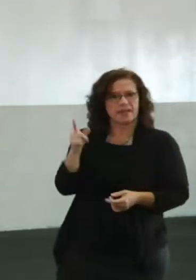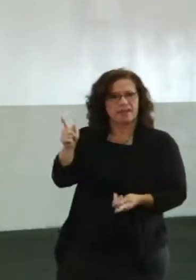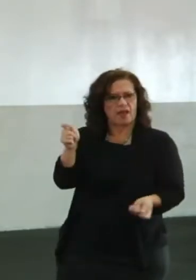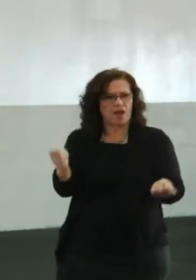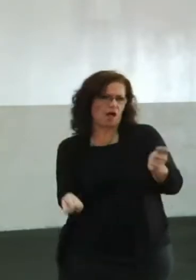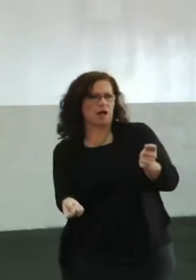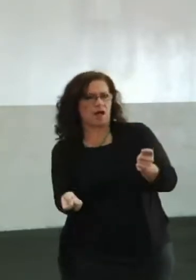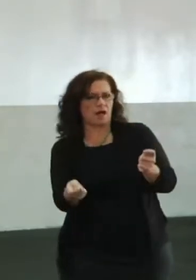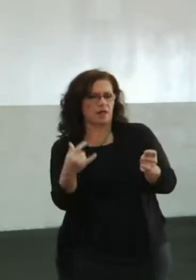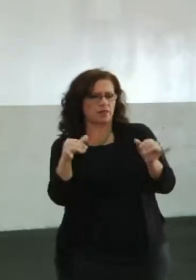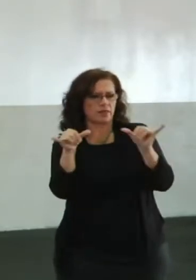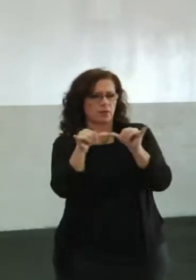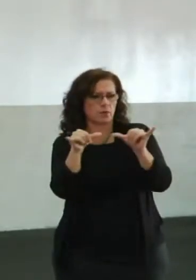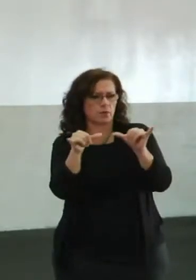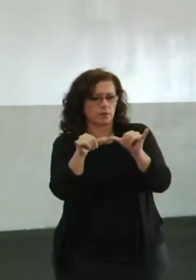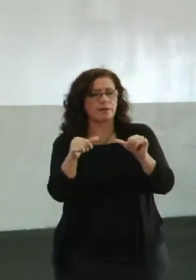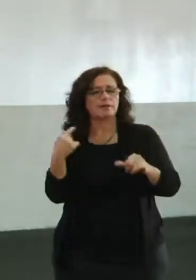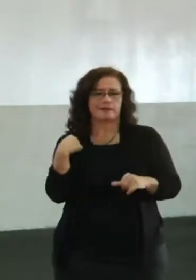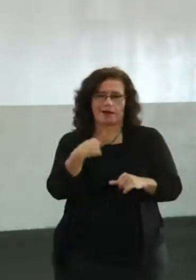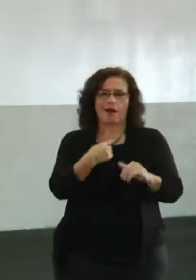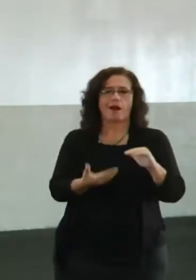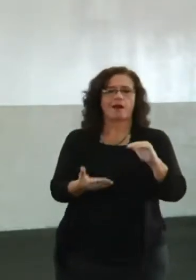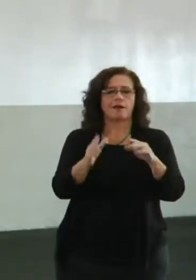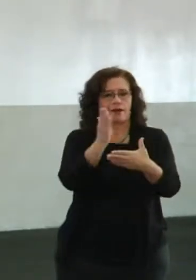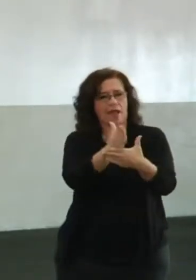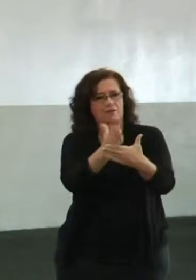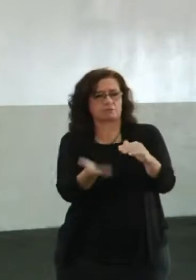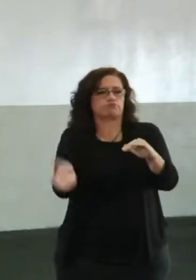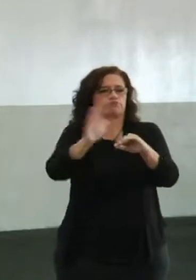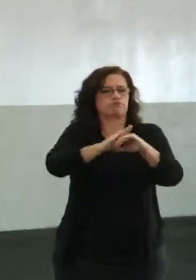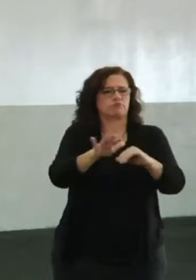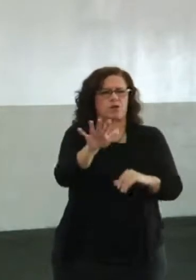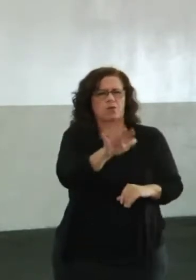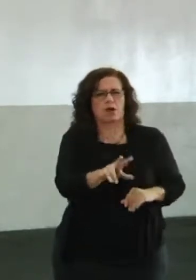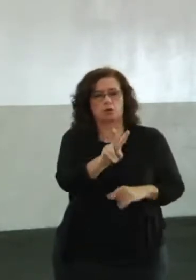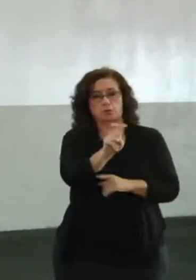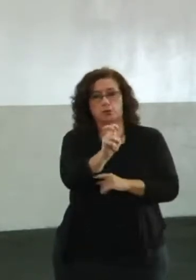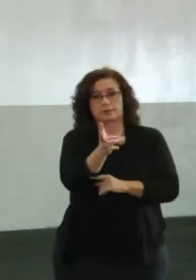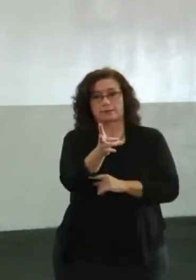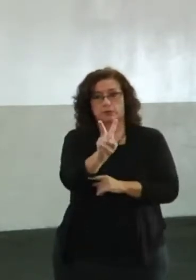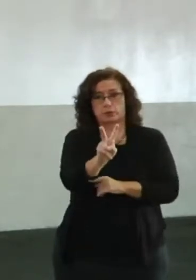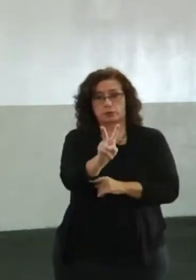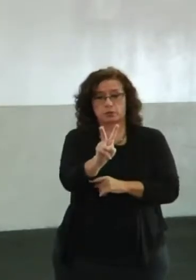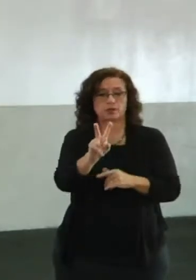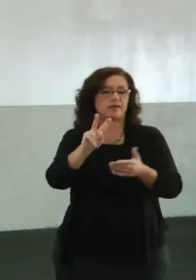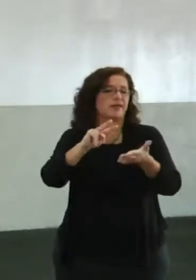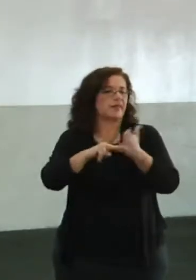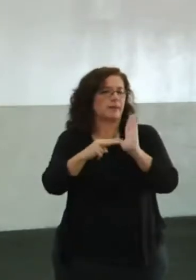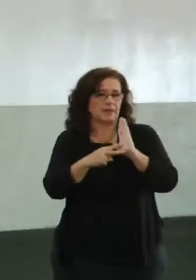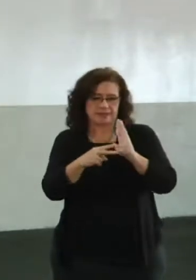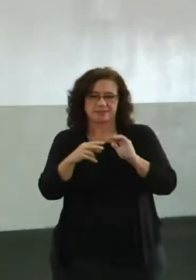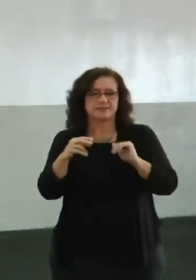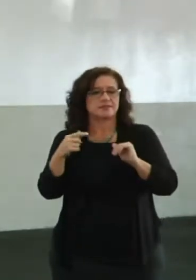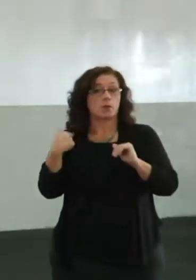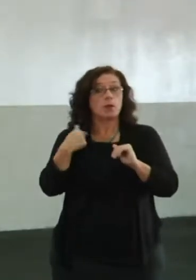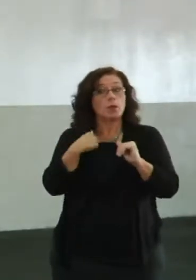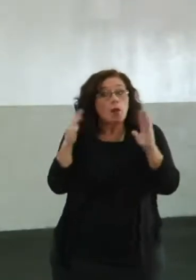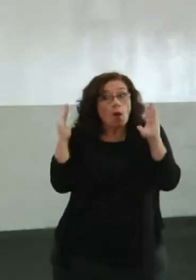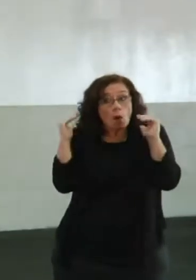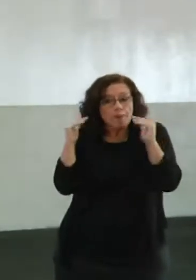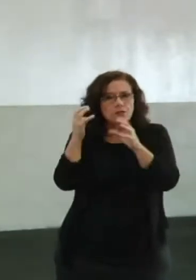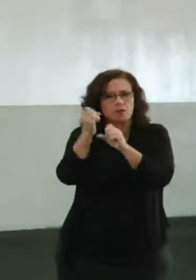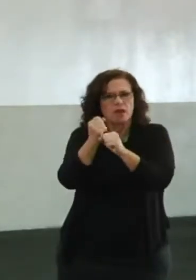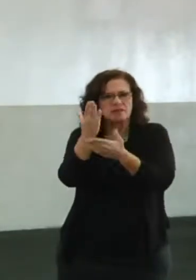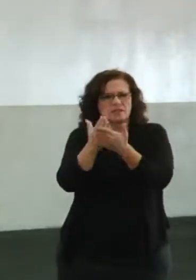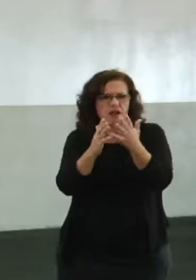that number went up. The county average went up to about 272. So that meant that we didn't get the adjustment factor that we had hoped.